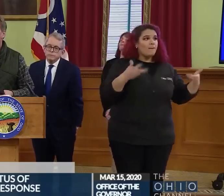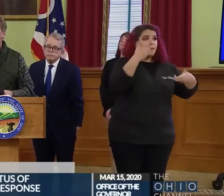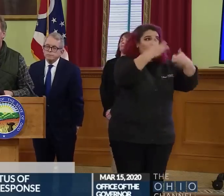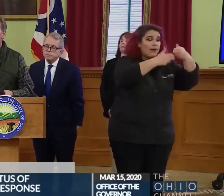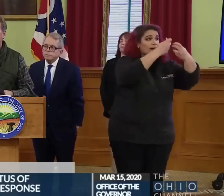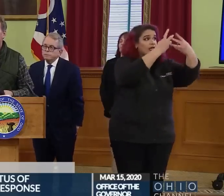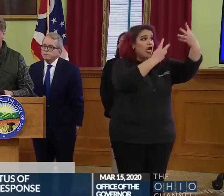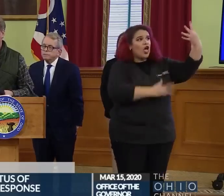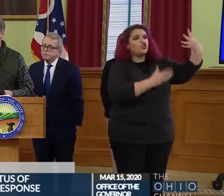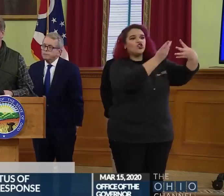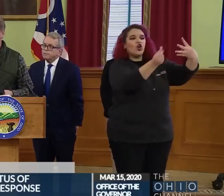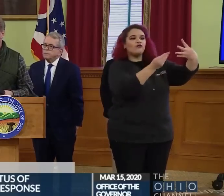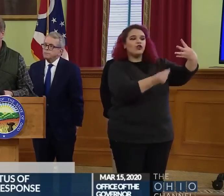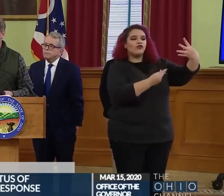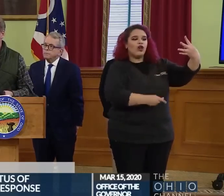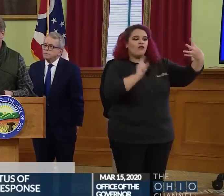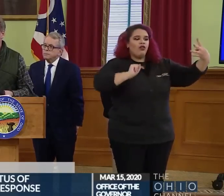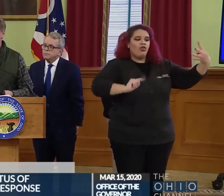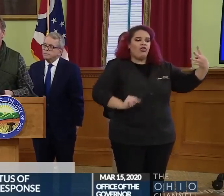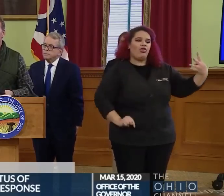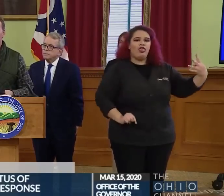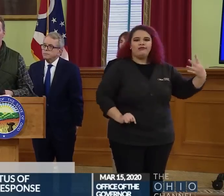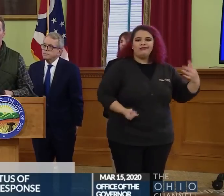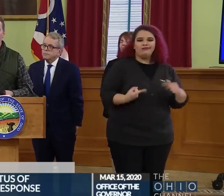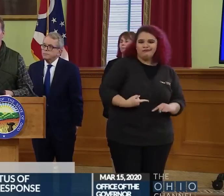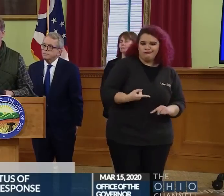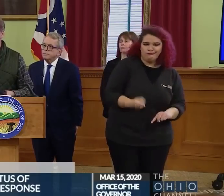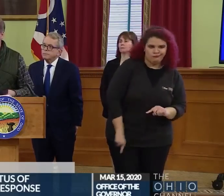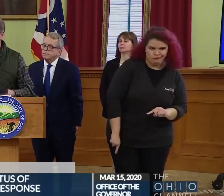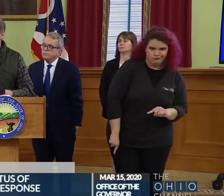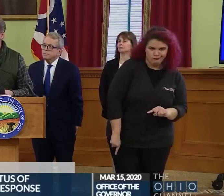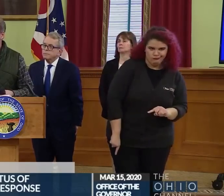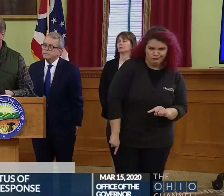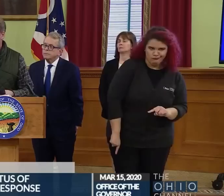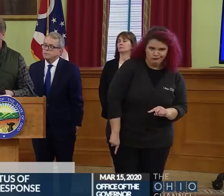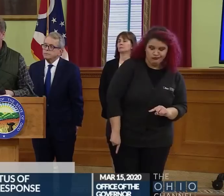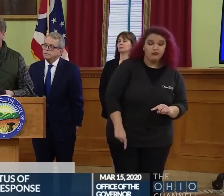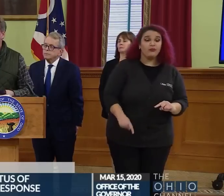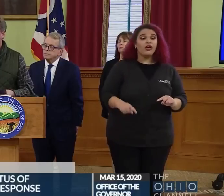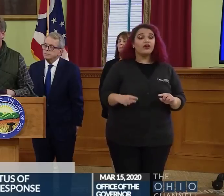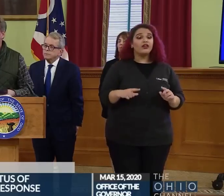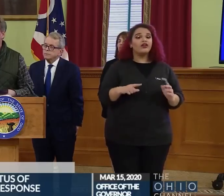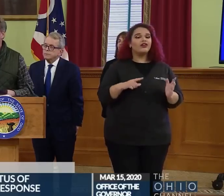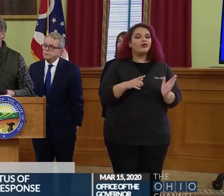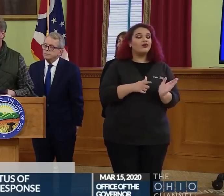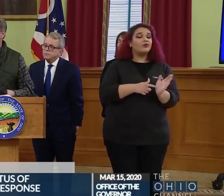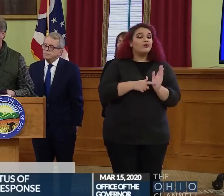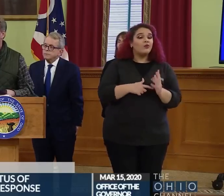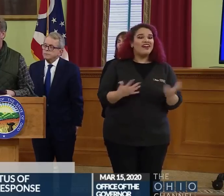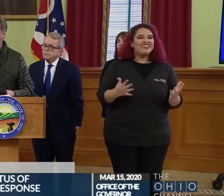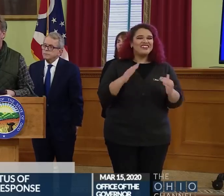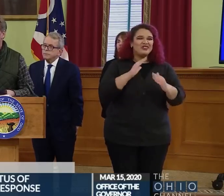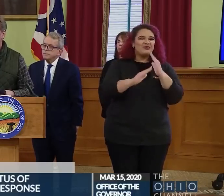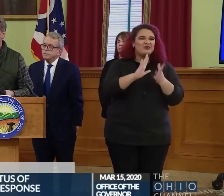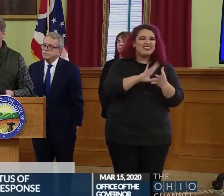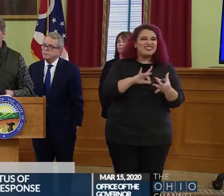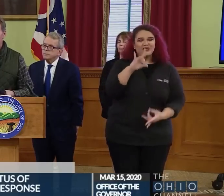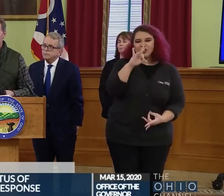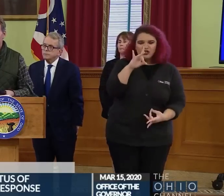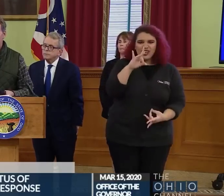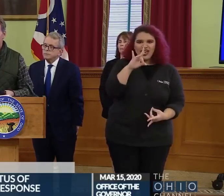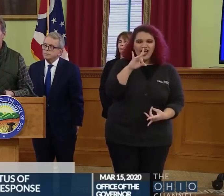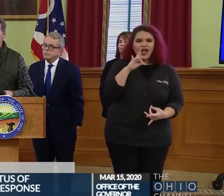if you have the right kind of community spirit and you understand that we're all in this together and that all of us can contribute something